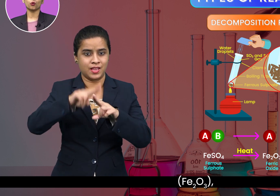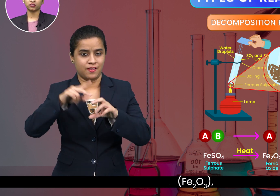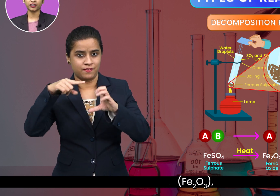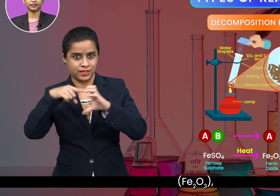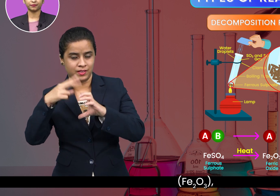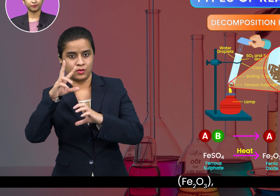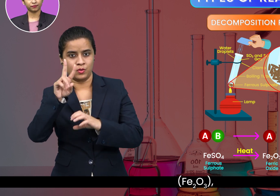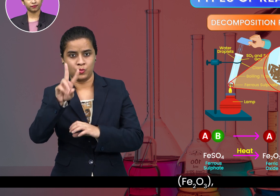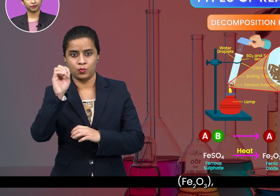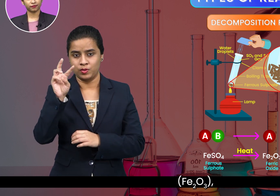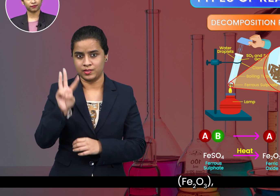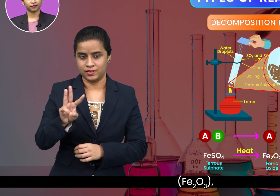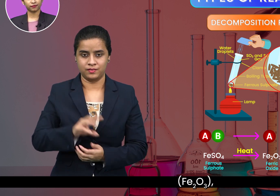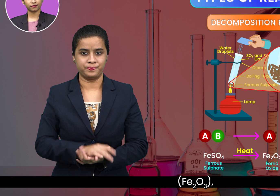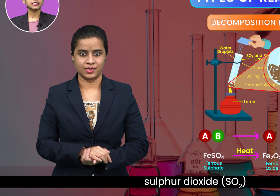Fe2O3,